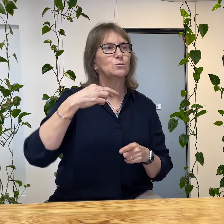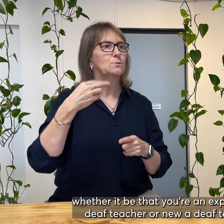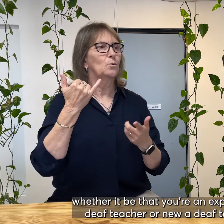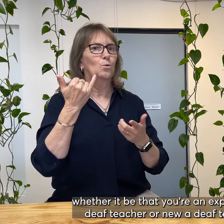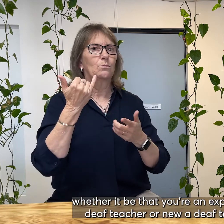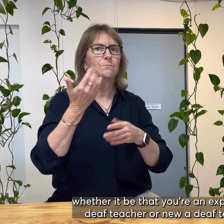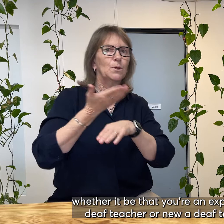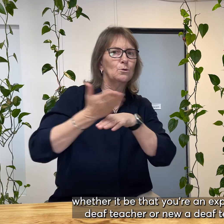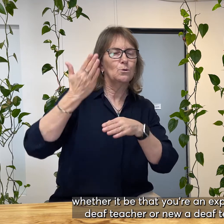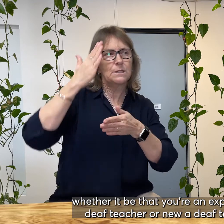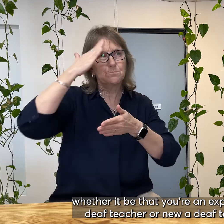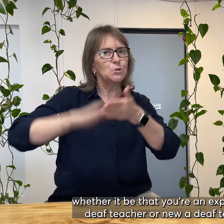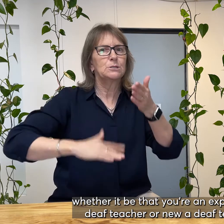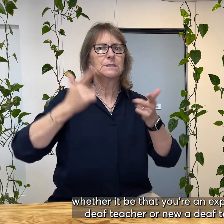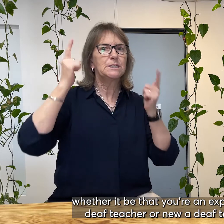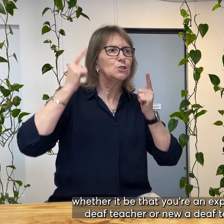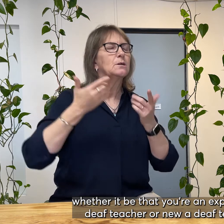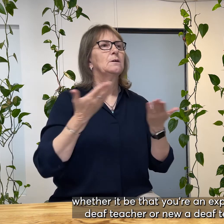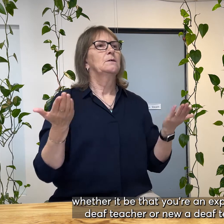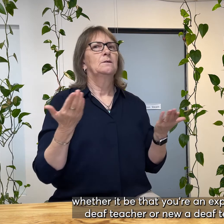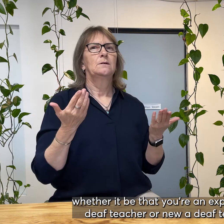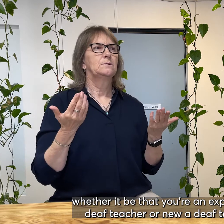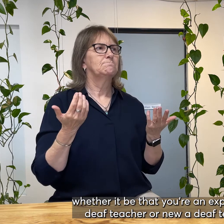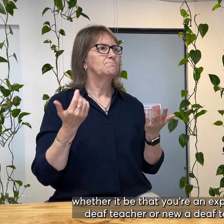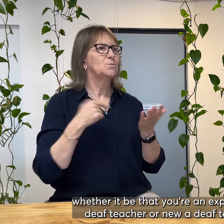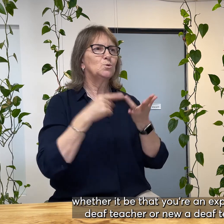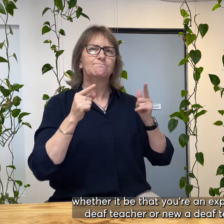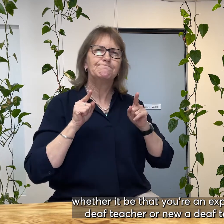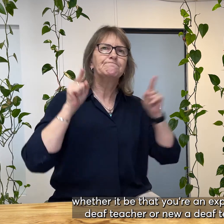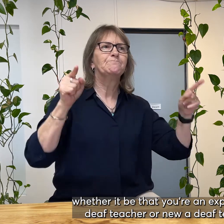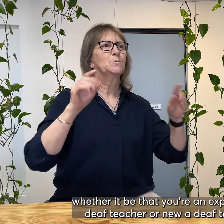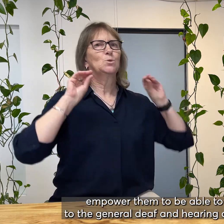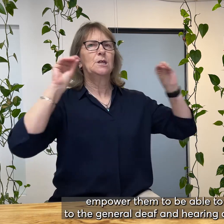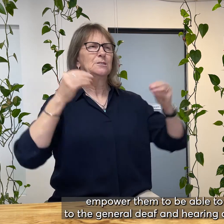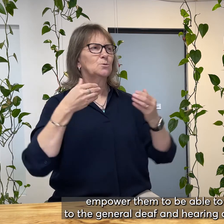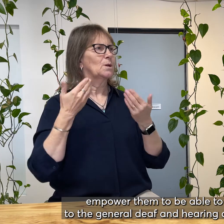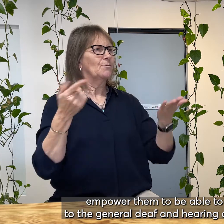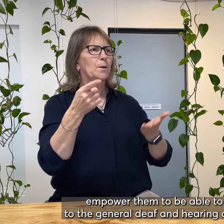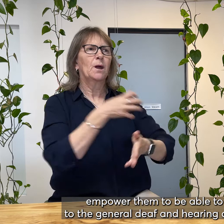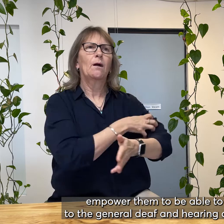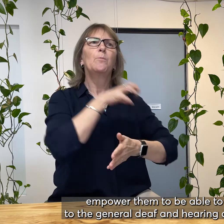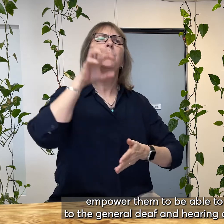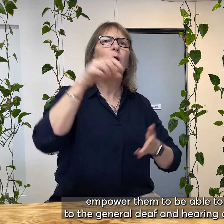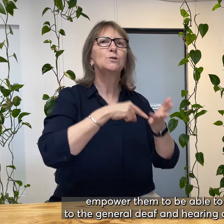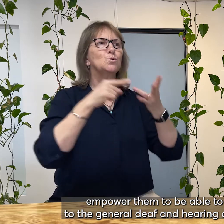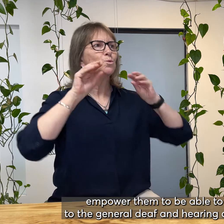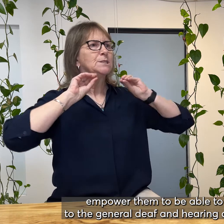that whether it be that you're an experienced deaf teacher or a newer deaf teacher, but empower them to be able to teach